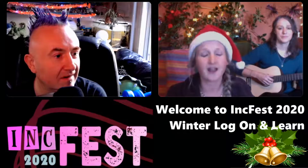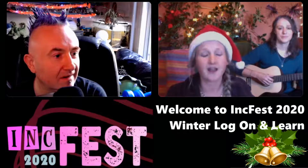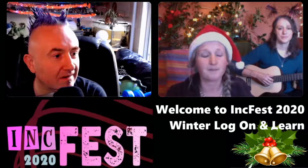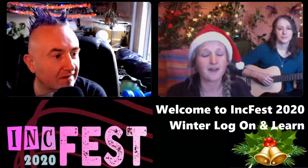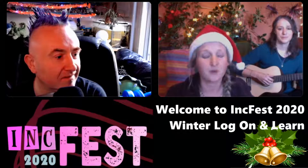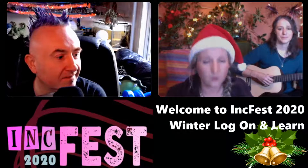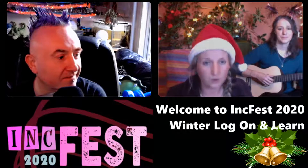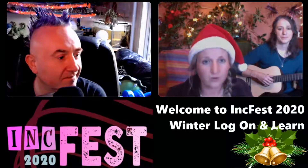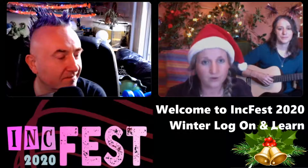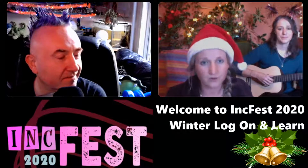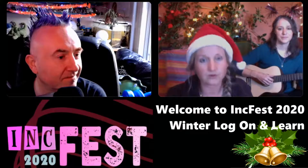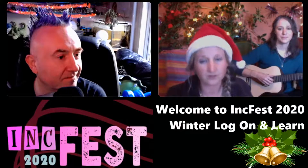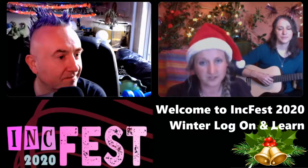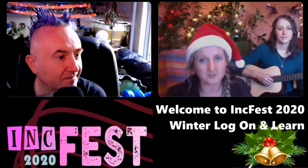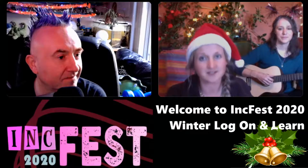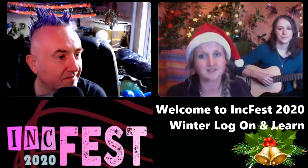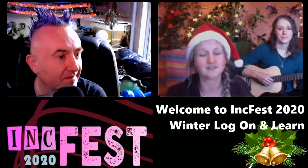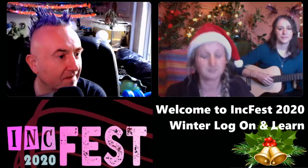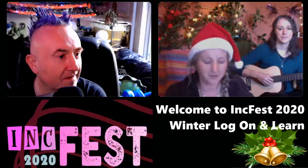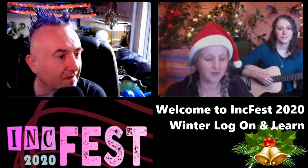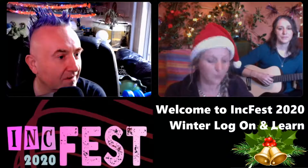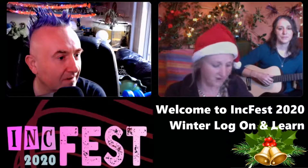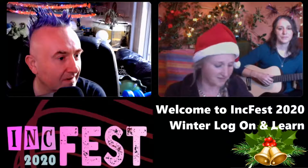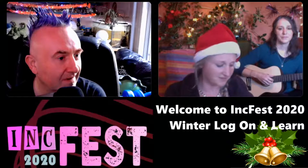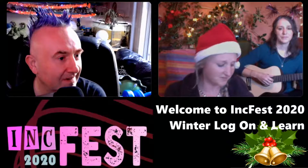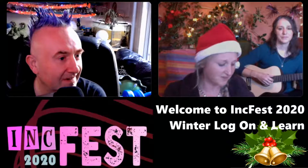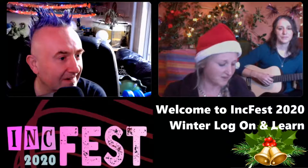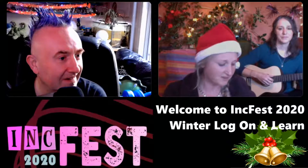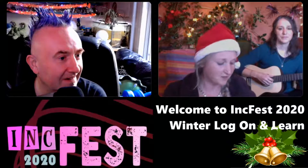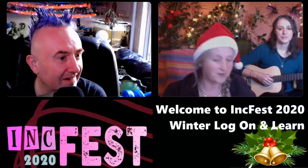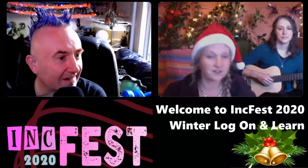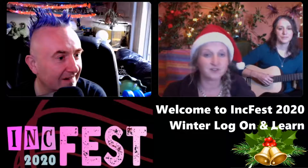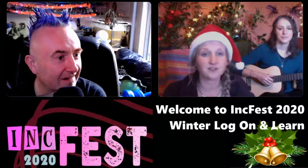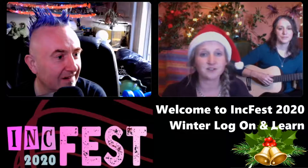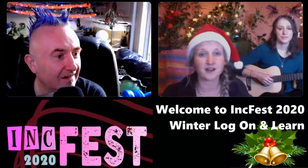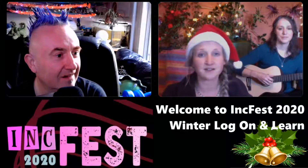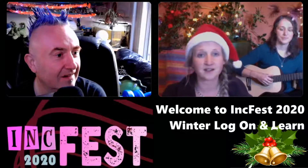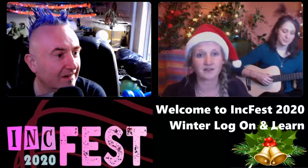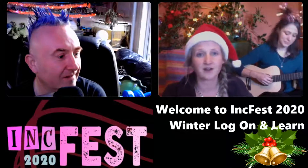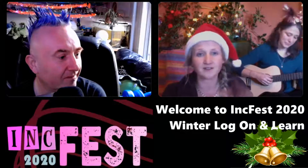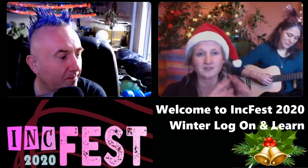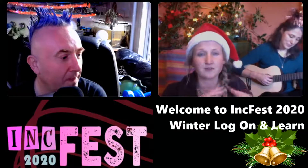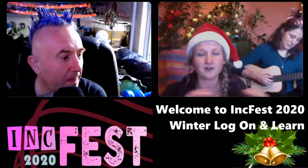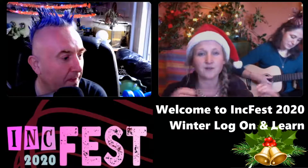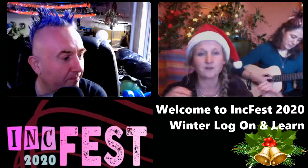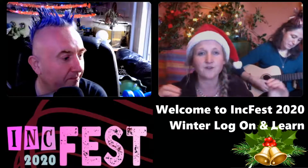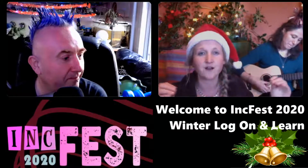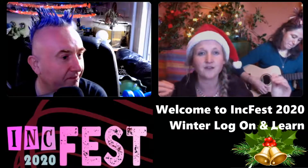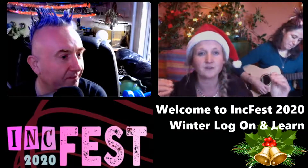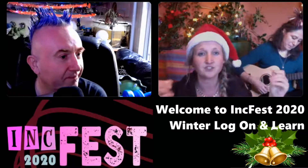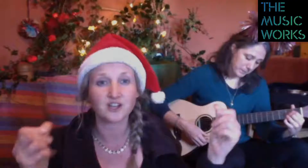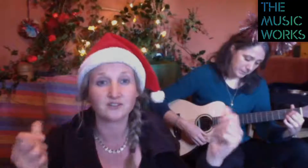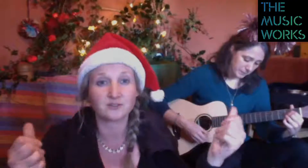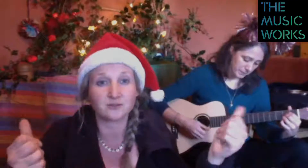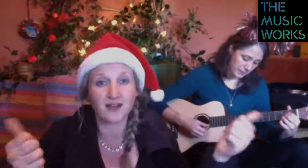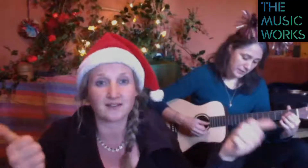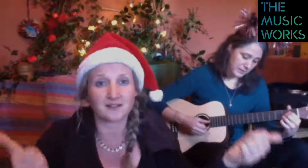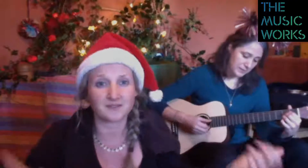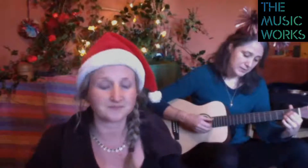May All Your Christmases Be White. So we're just going to do that together as our real final gentle ending.